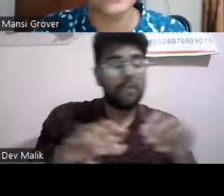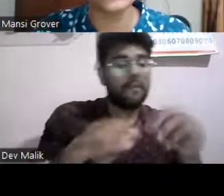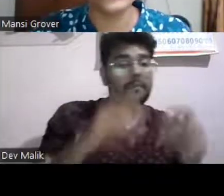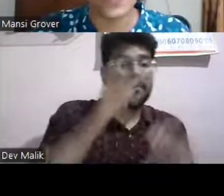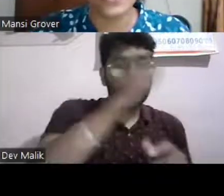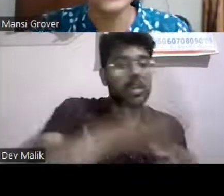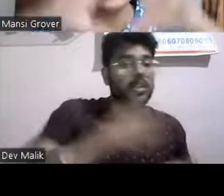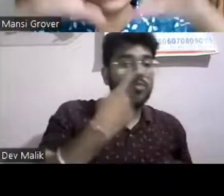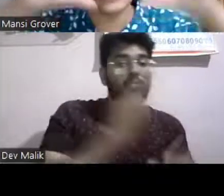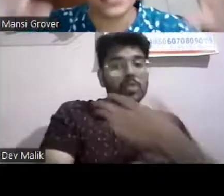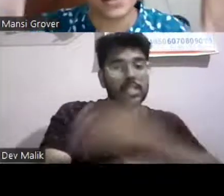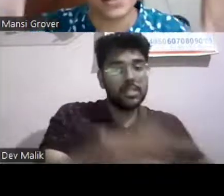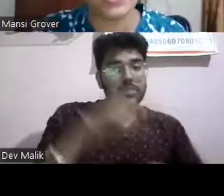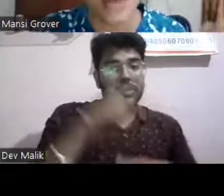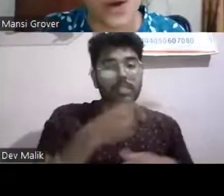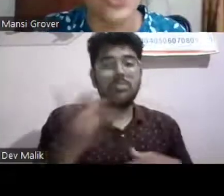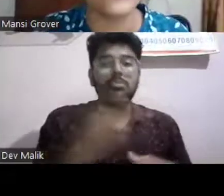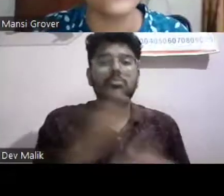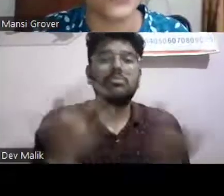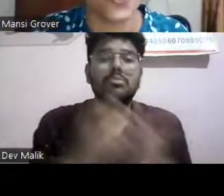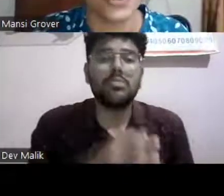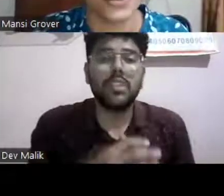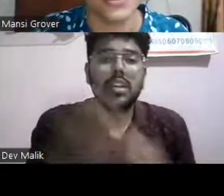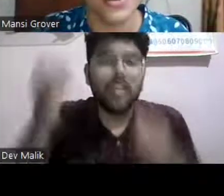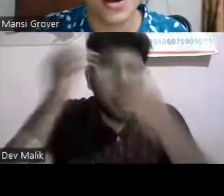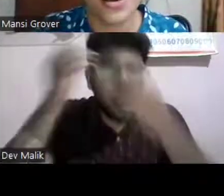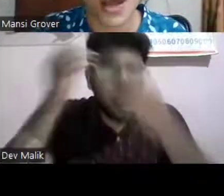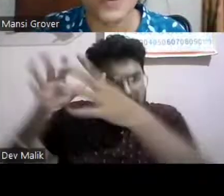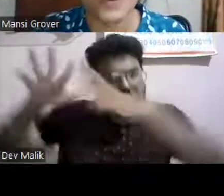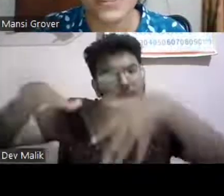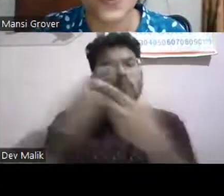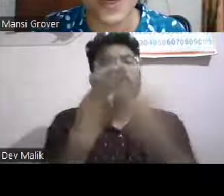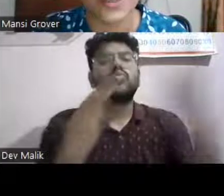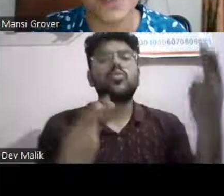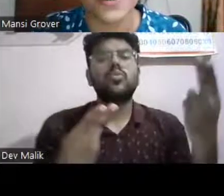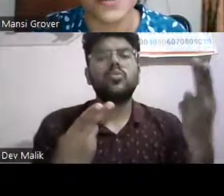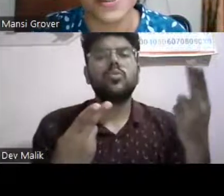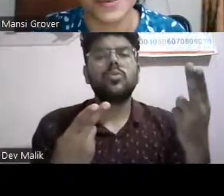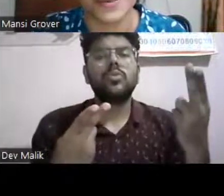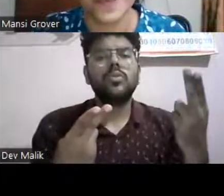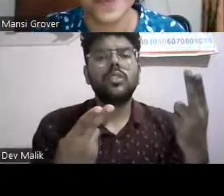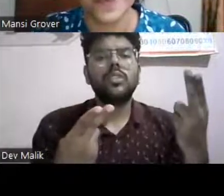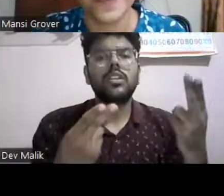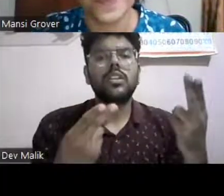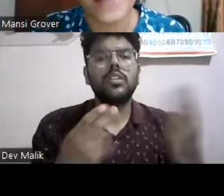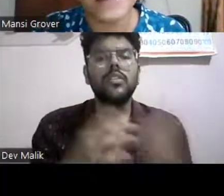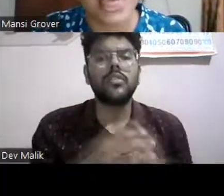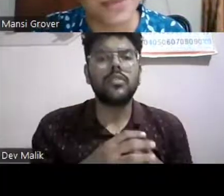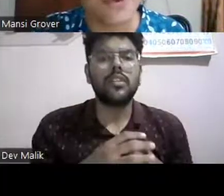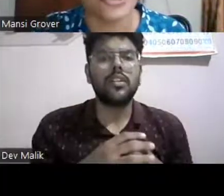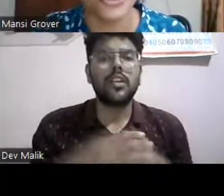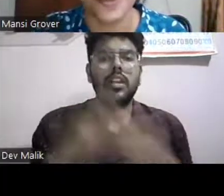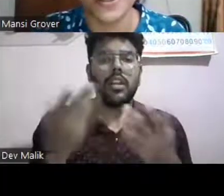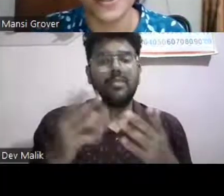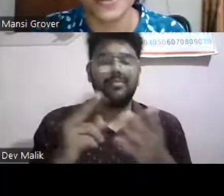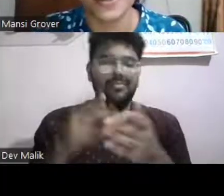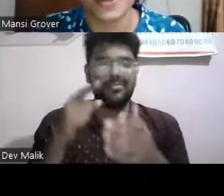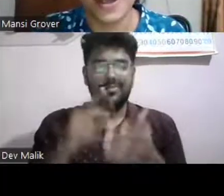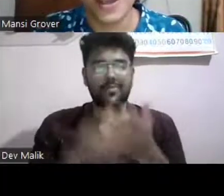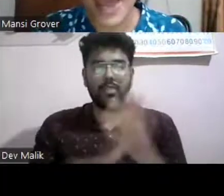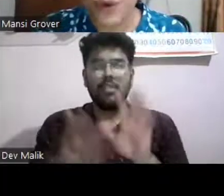see that you are creating a cloud of story around this one person as an able-bodied